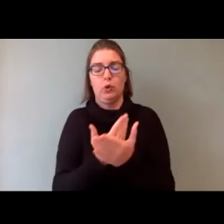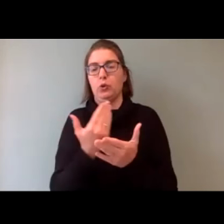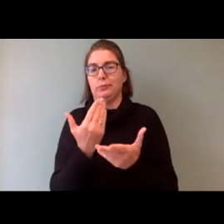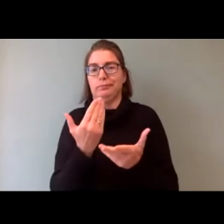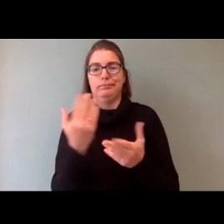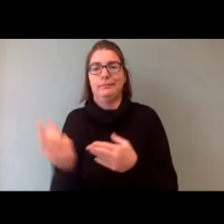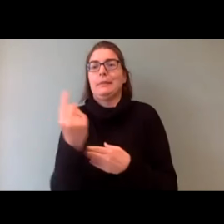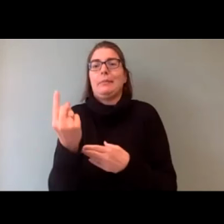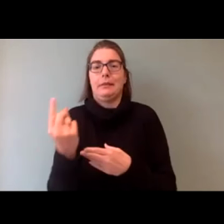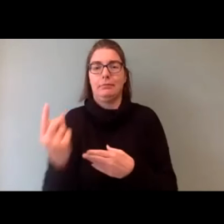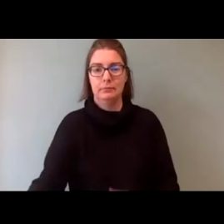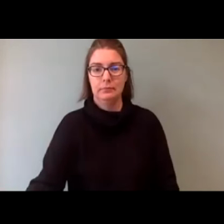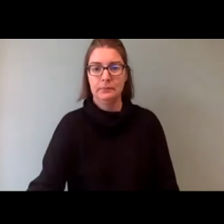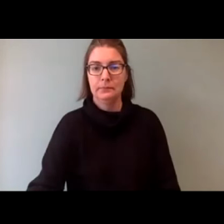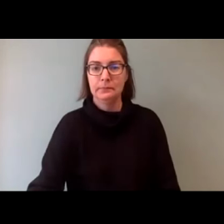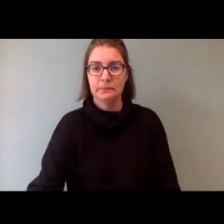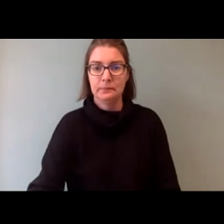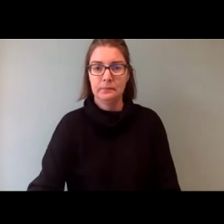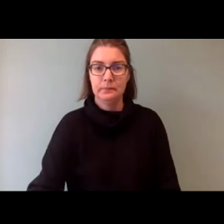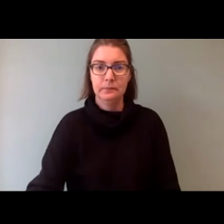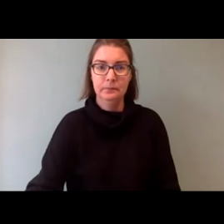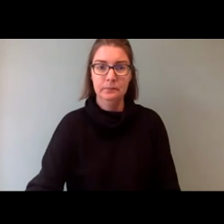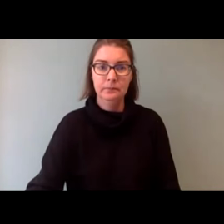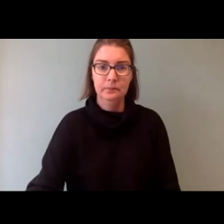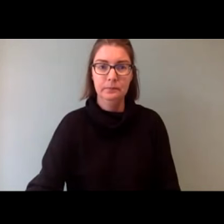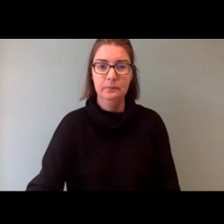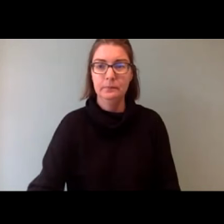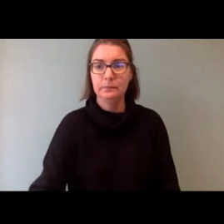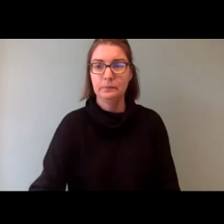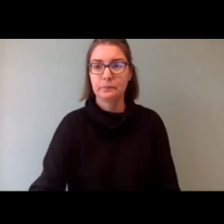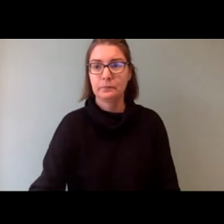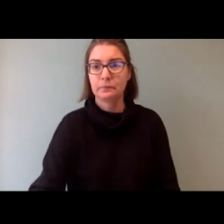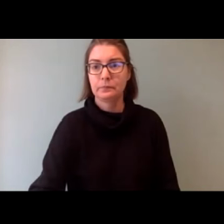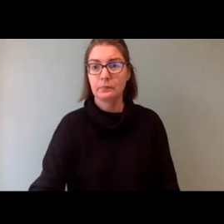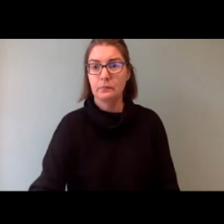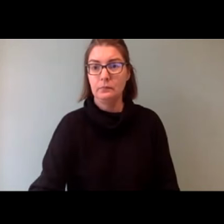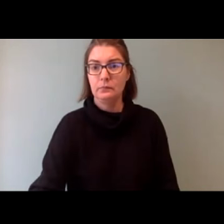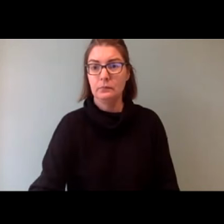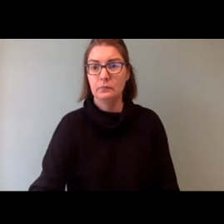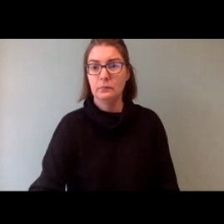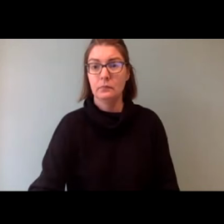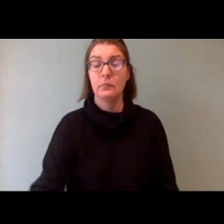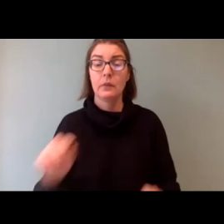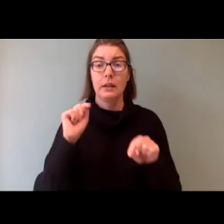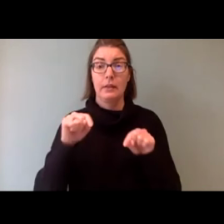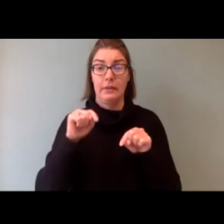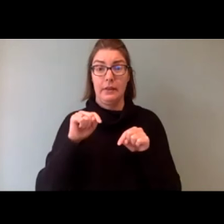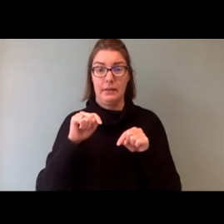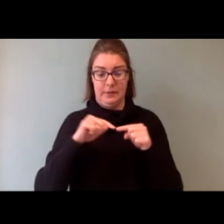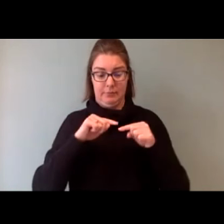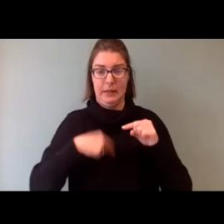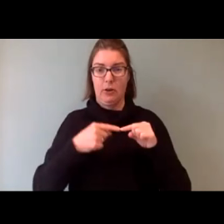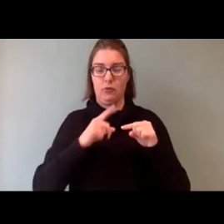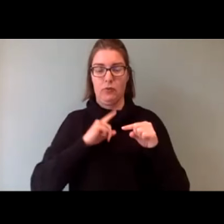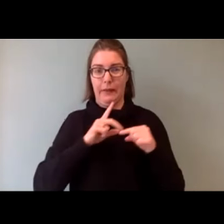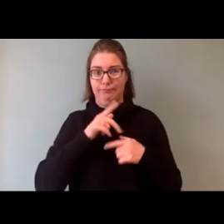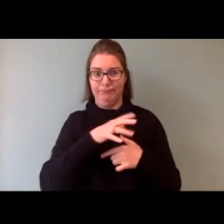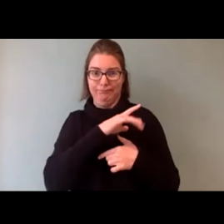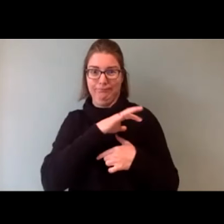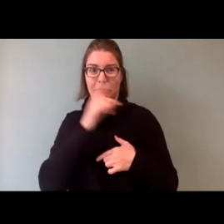What I find so fascinating about so this cycle was that it really maps